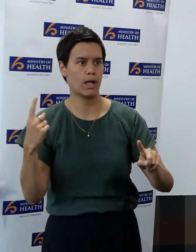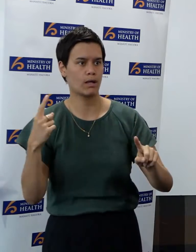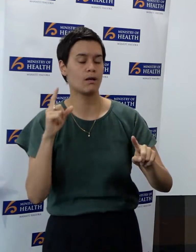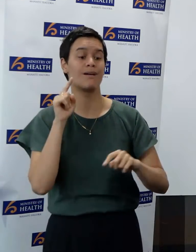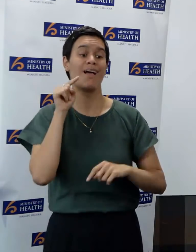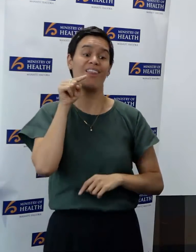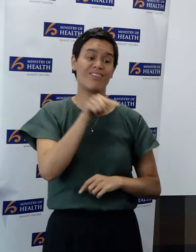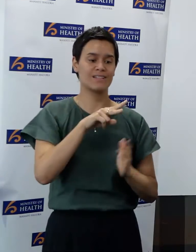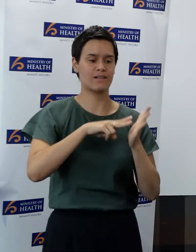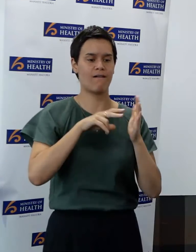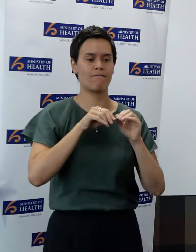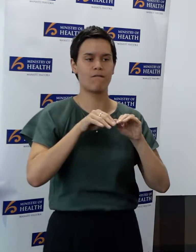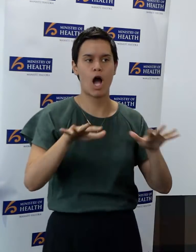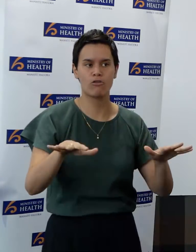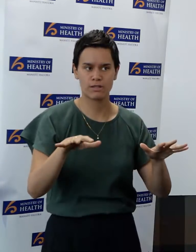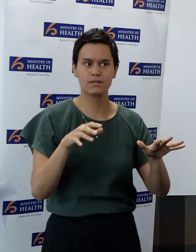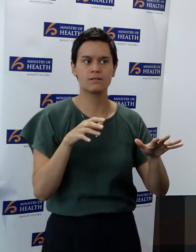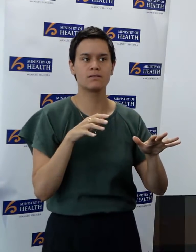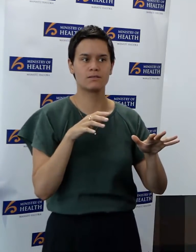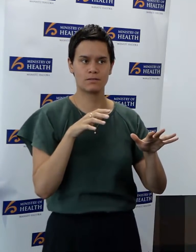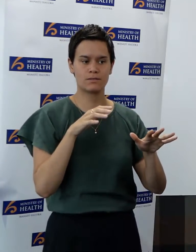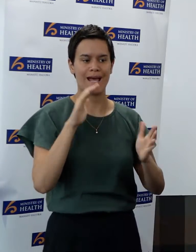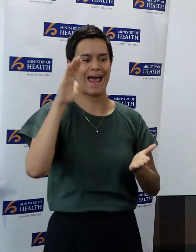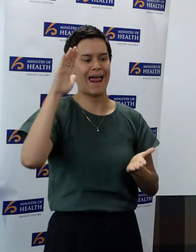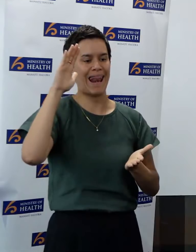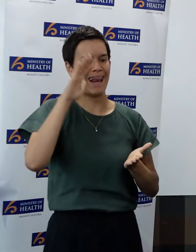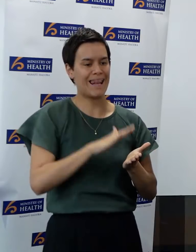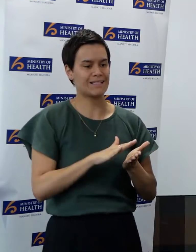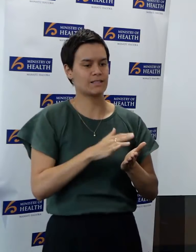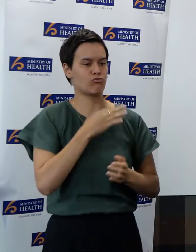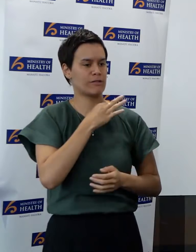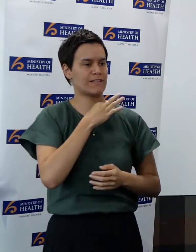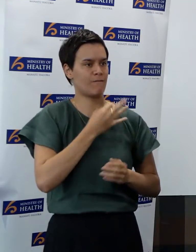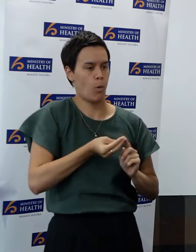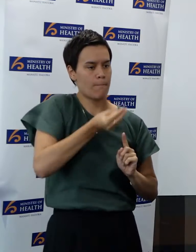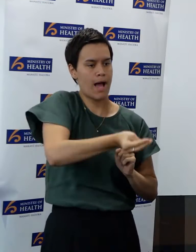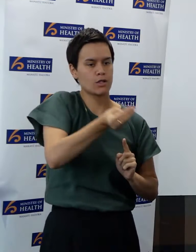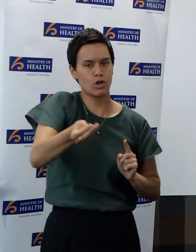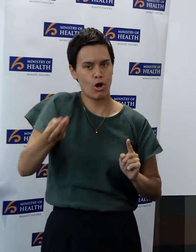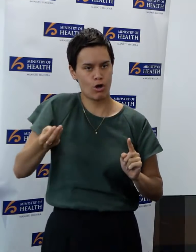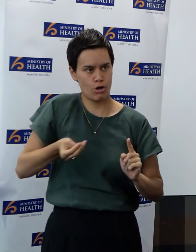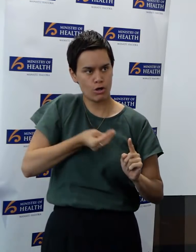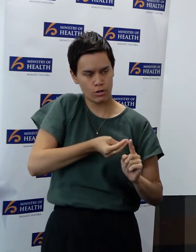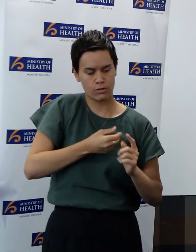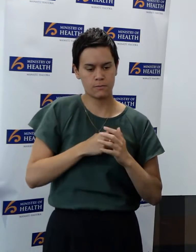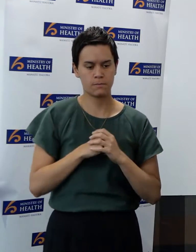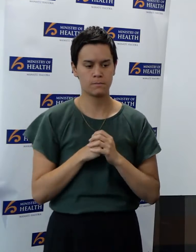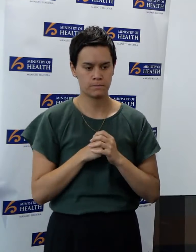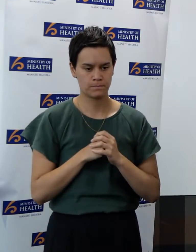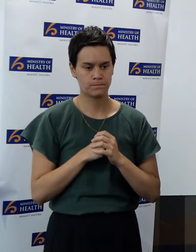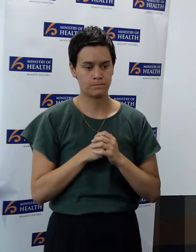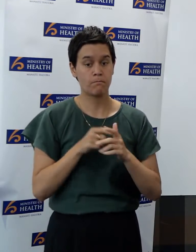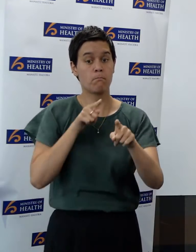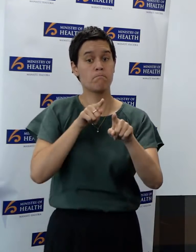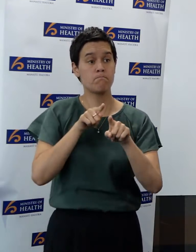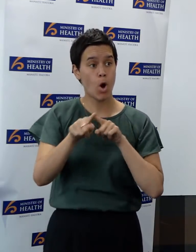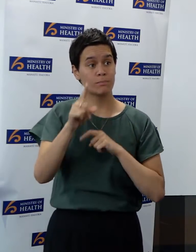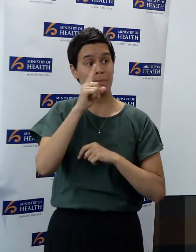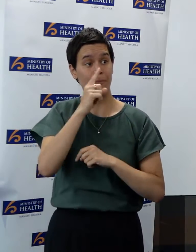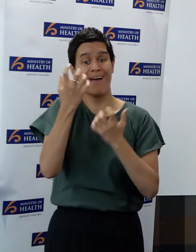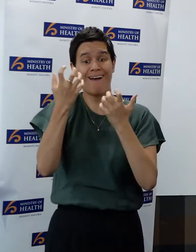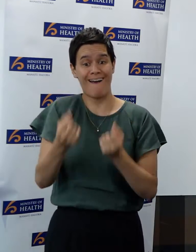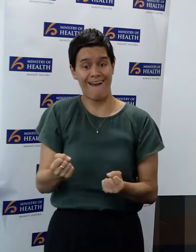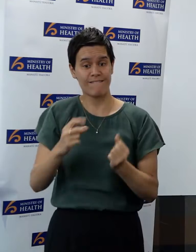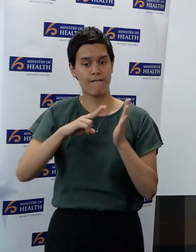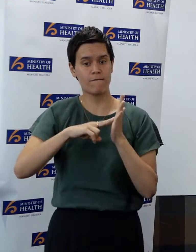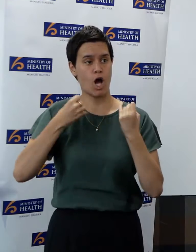see the number of cases increasing quite significantly, all largely still in China, but the number of